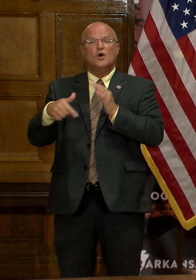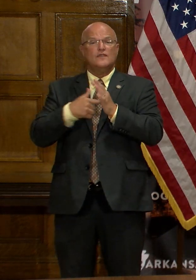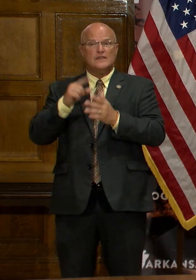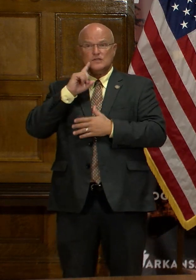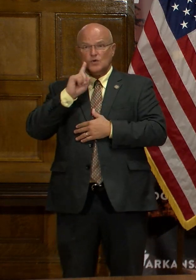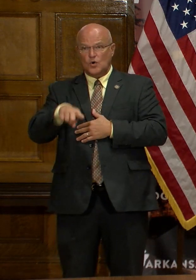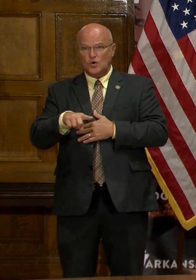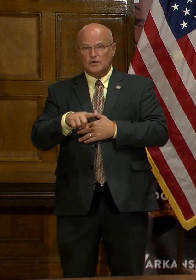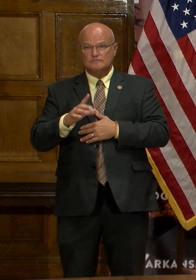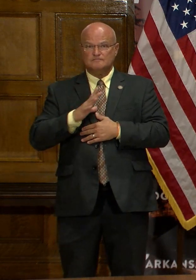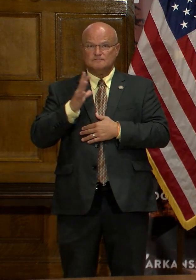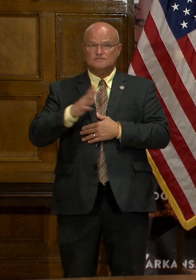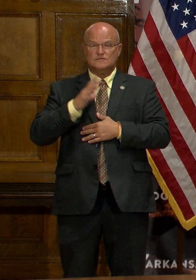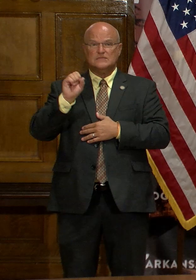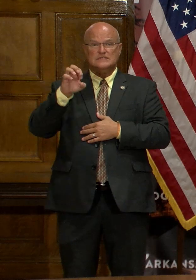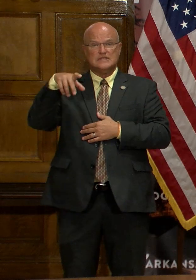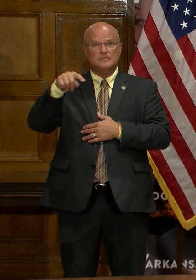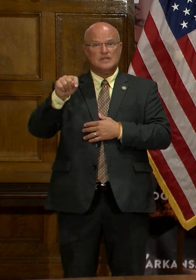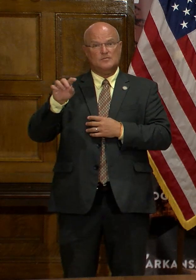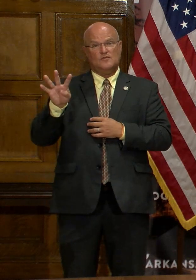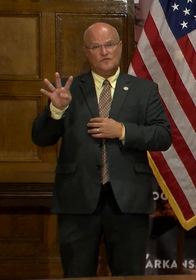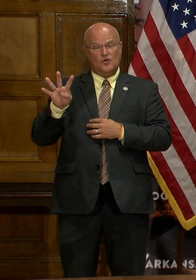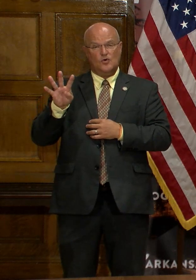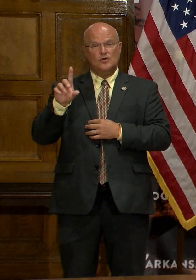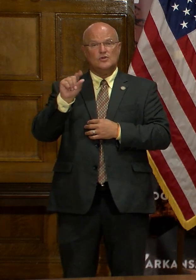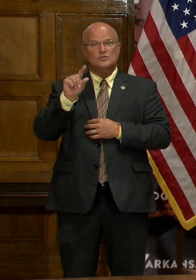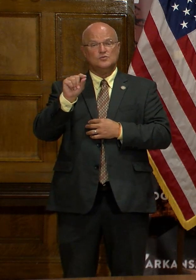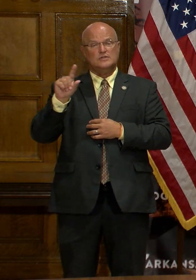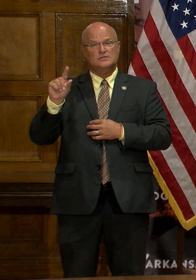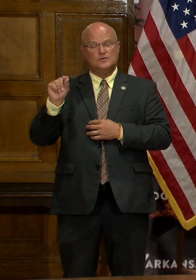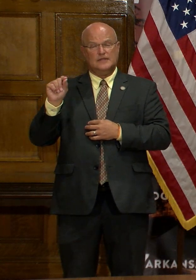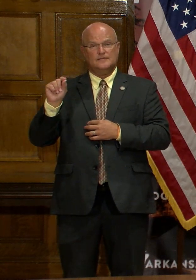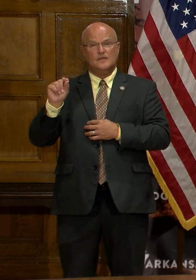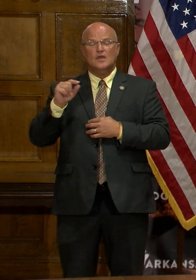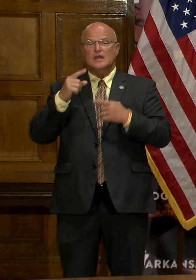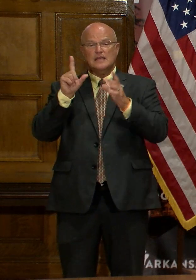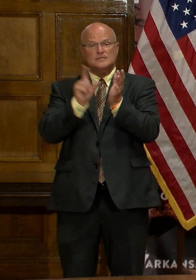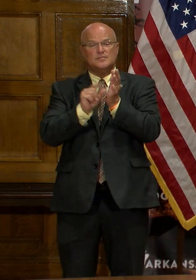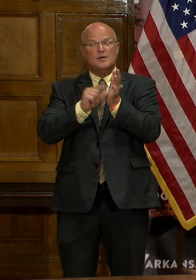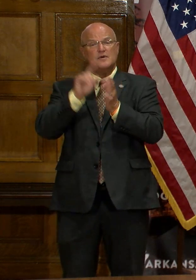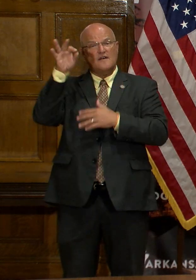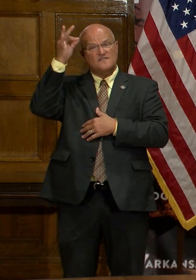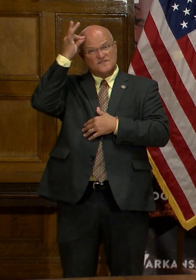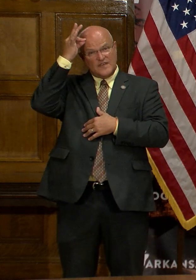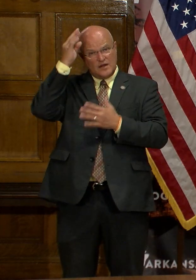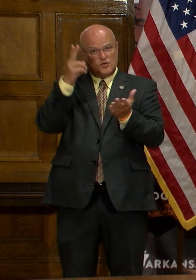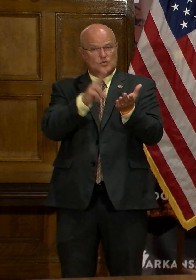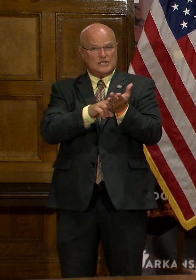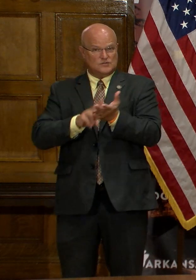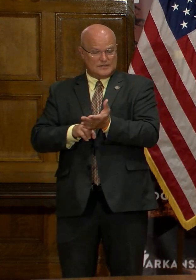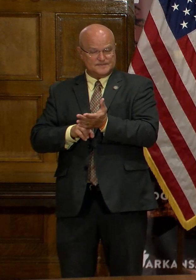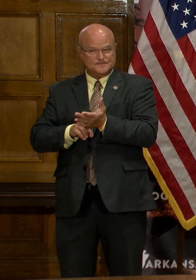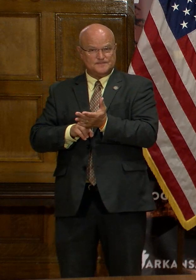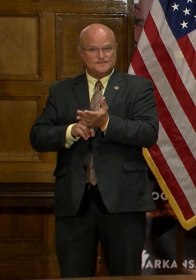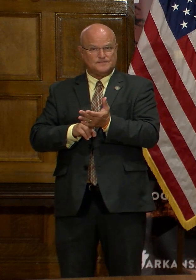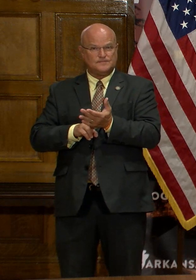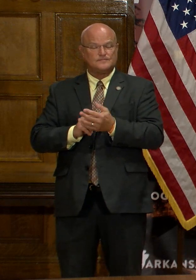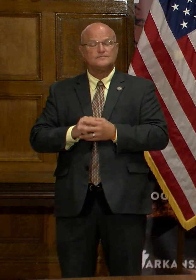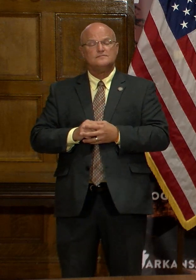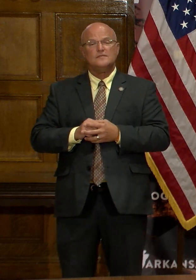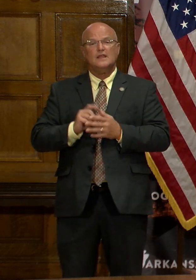order will be official on September 4, 2020, when it's published in the Federal Register. And